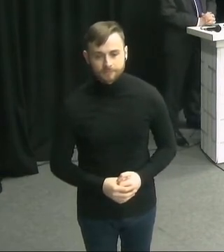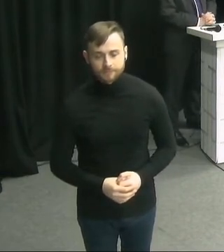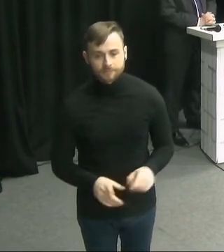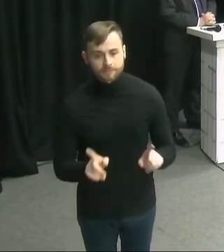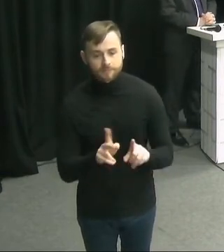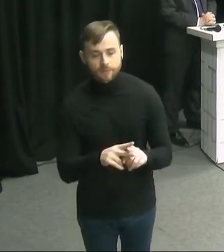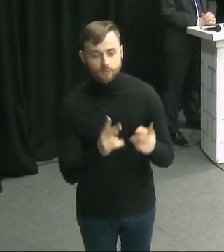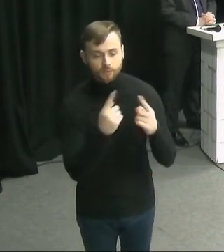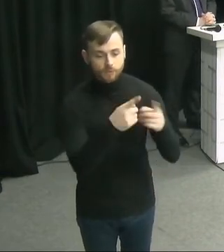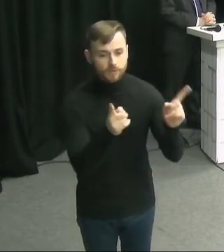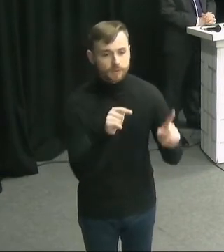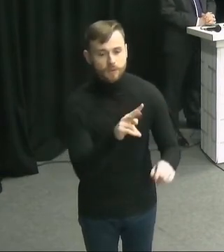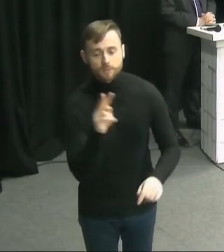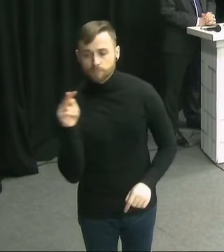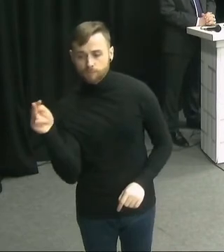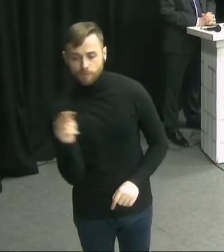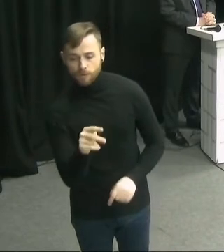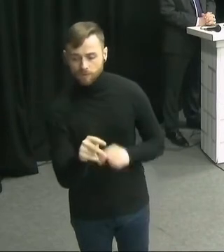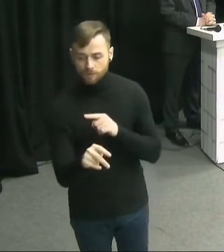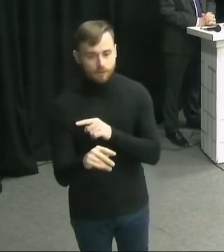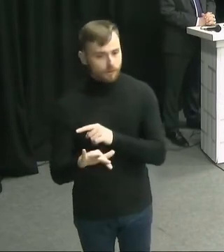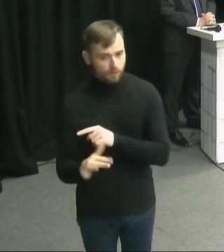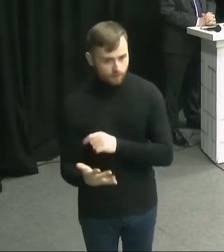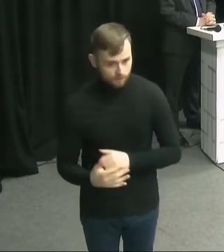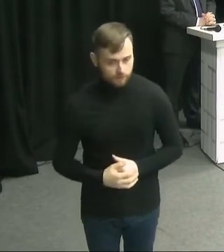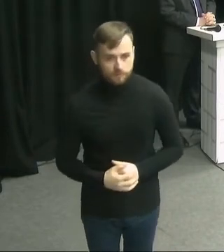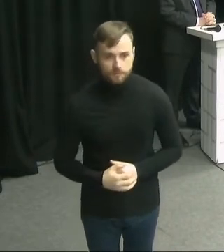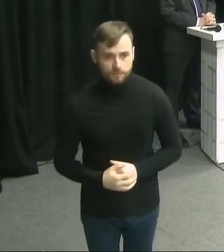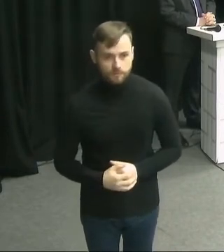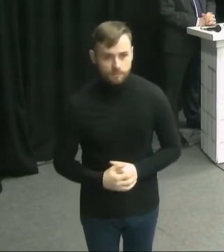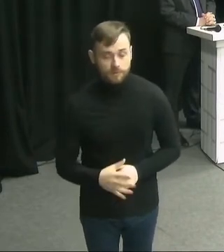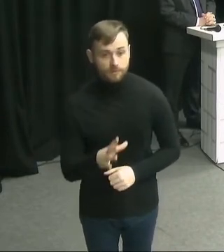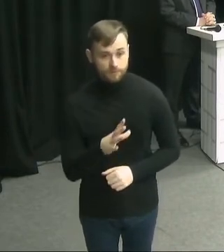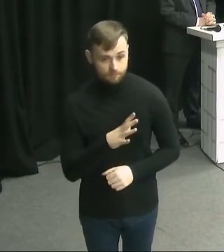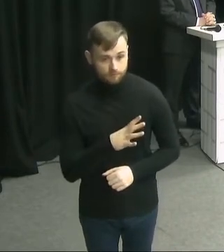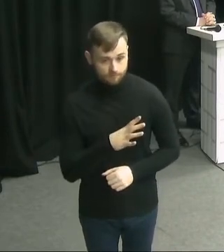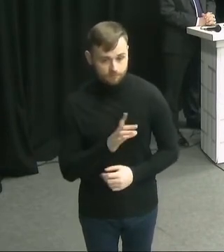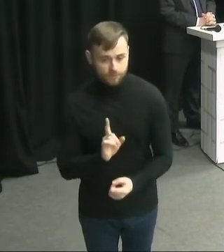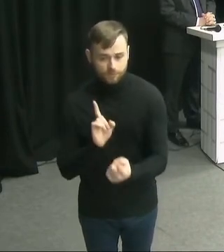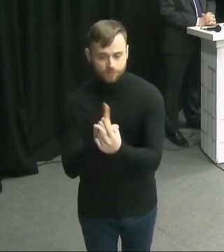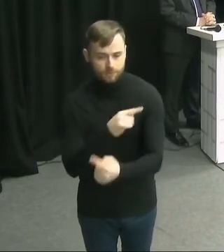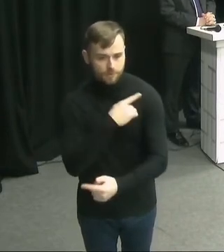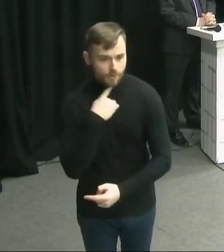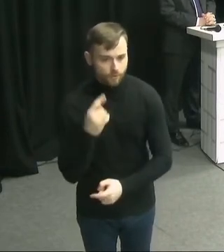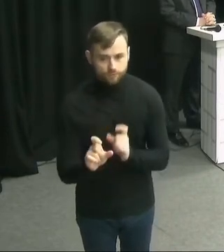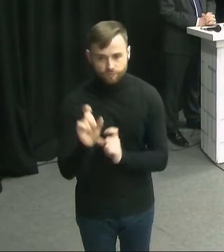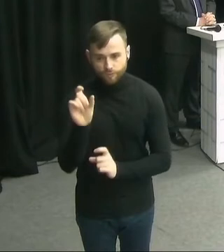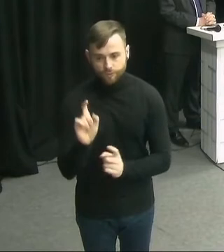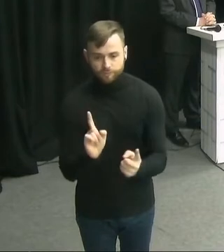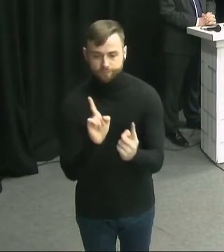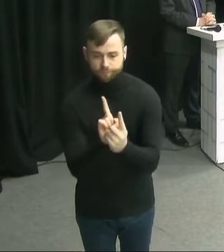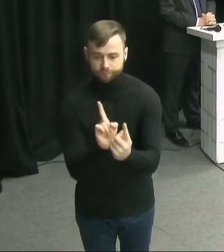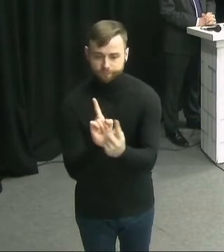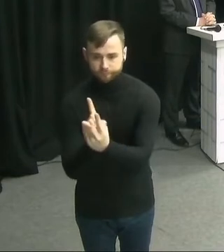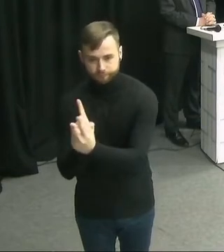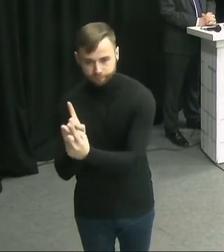the staff, of the students, the professors, lecturers, and I've spoken with all these different parties. I